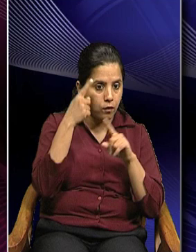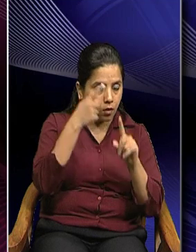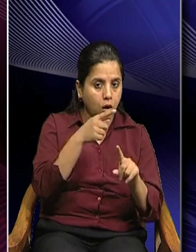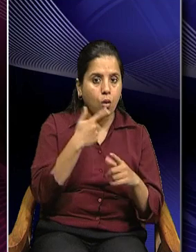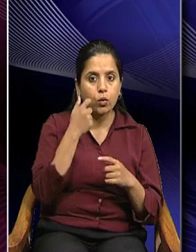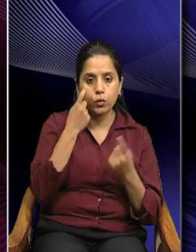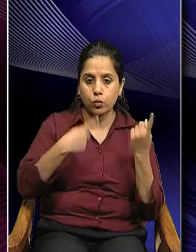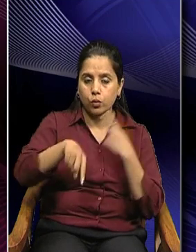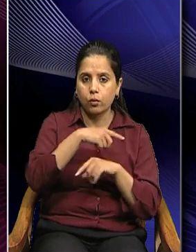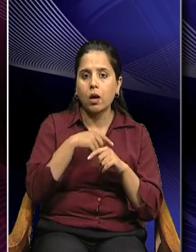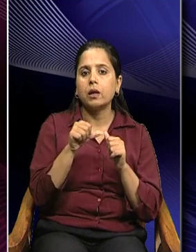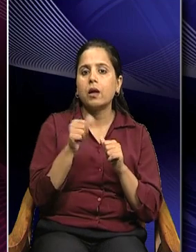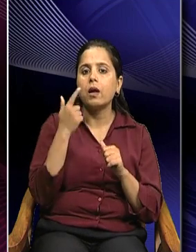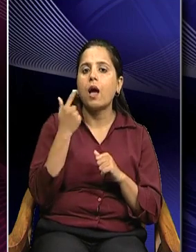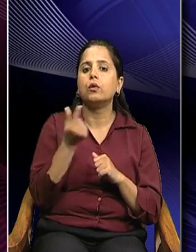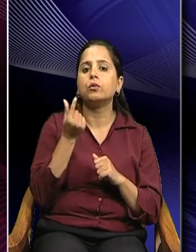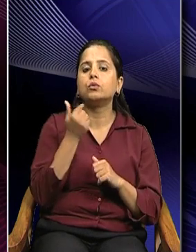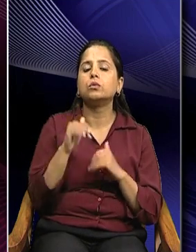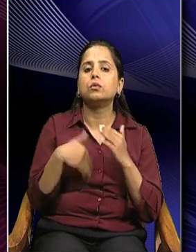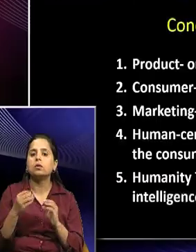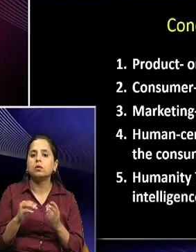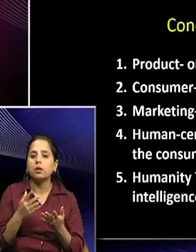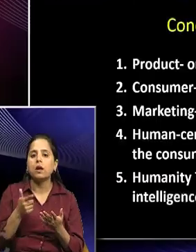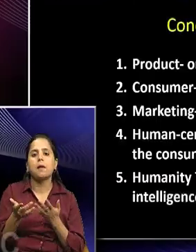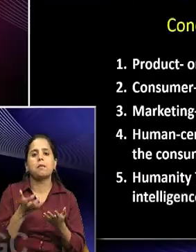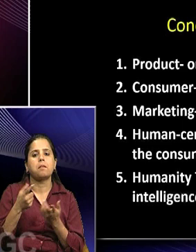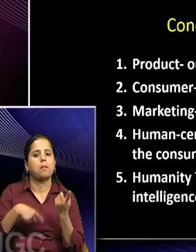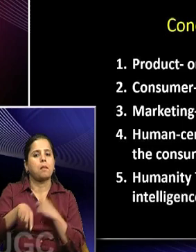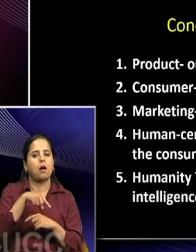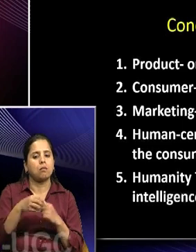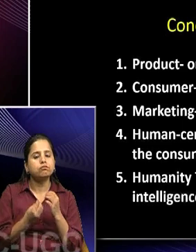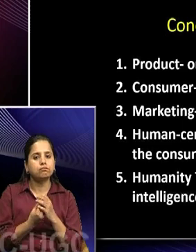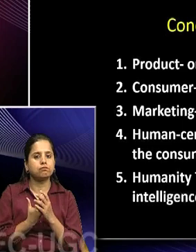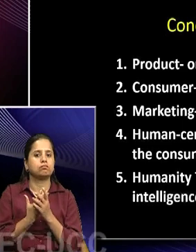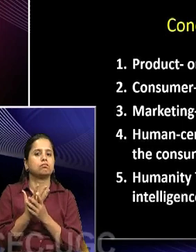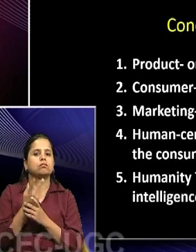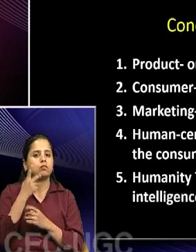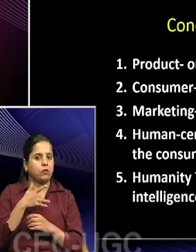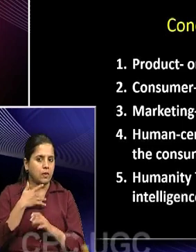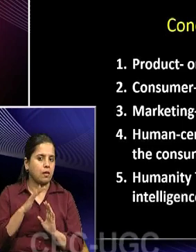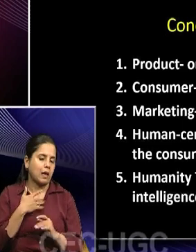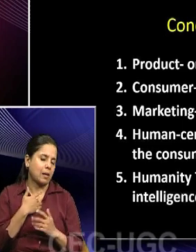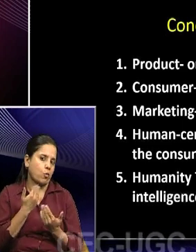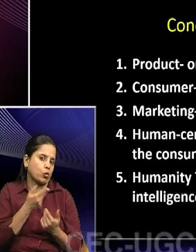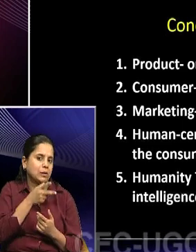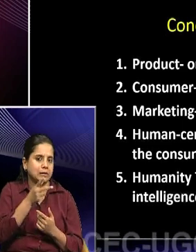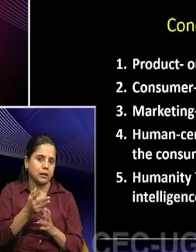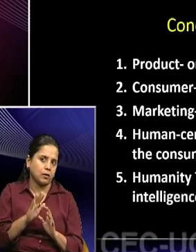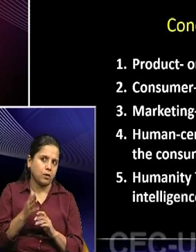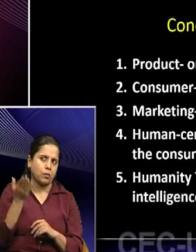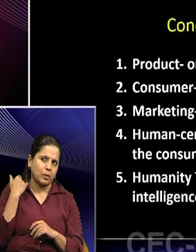humanity that uses artificial intelligence. So this is the way marketing has evolved itself, I can say, in